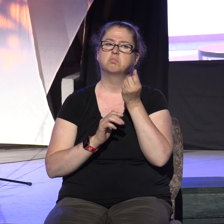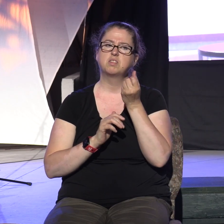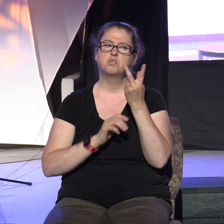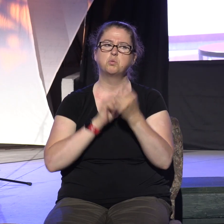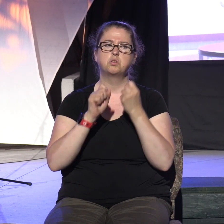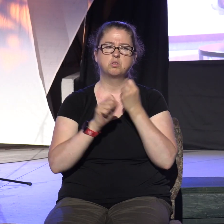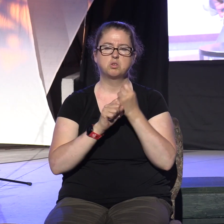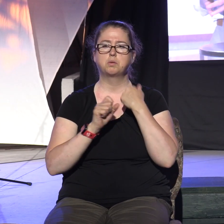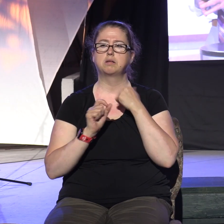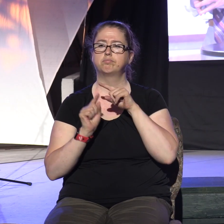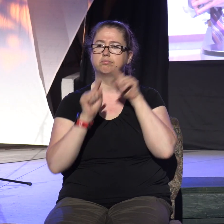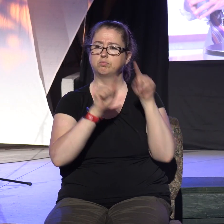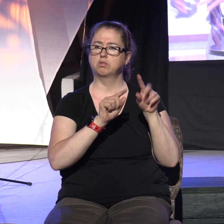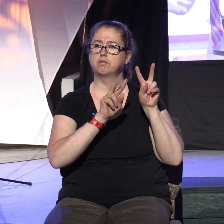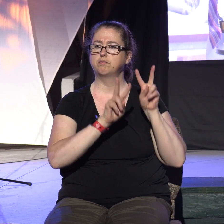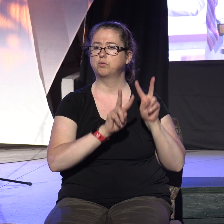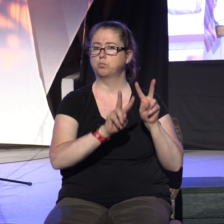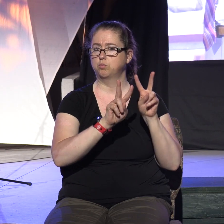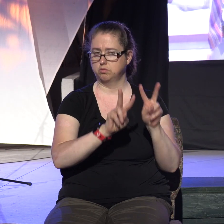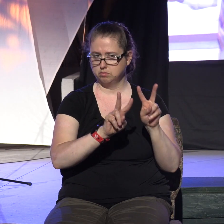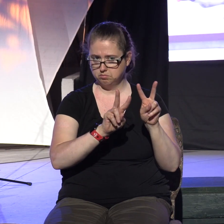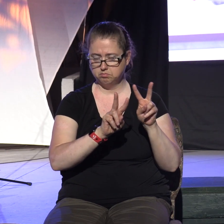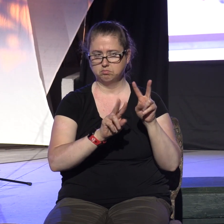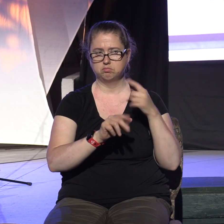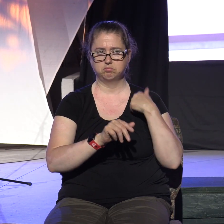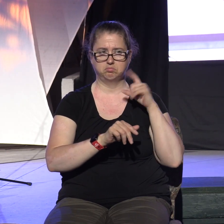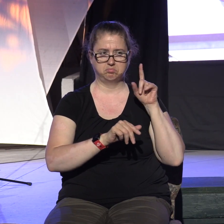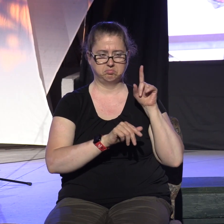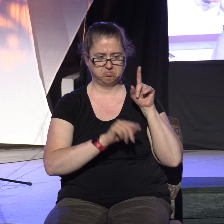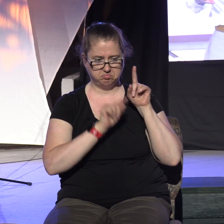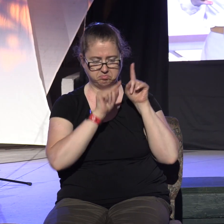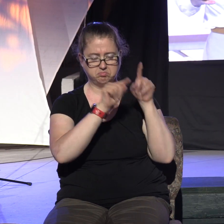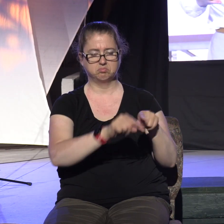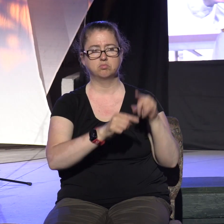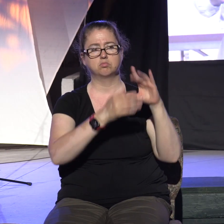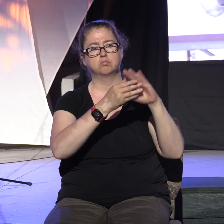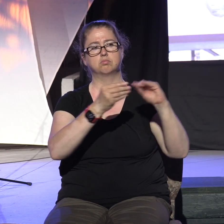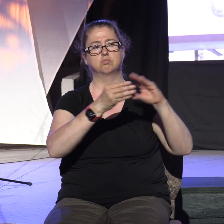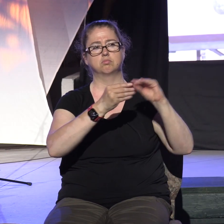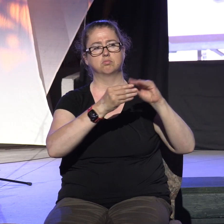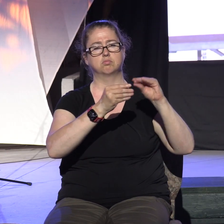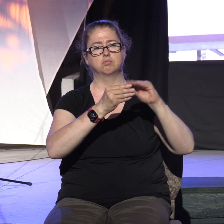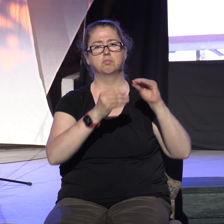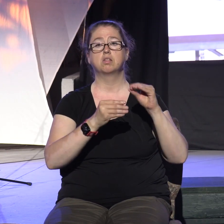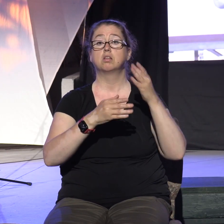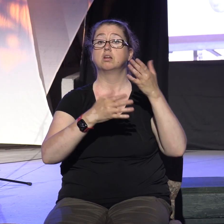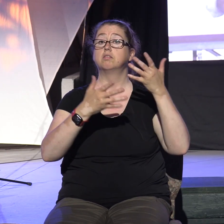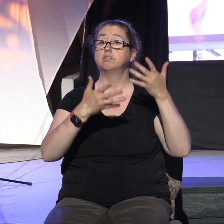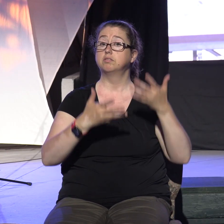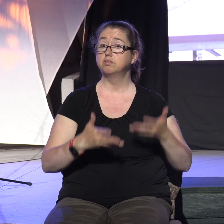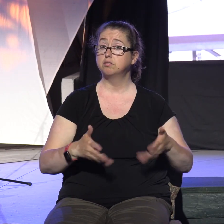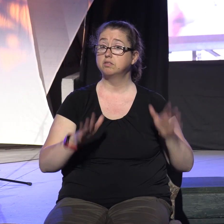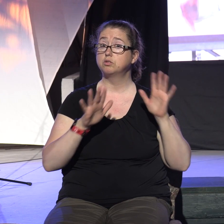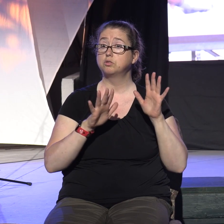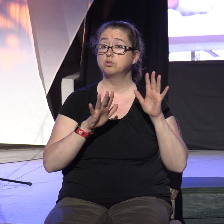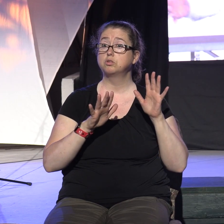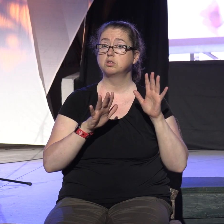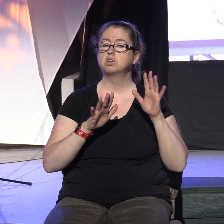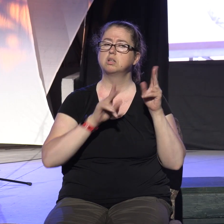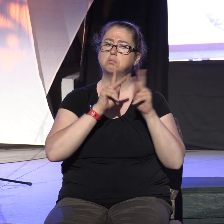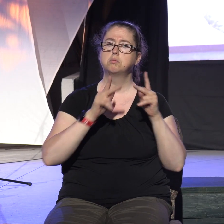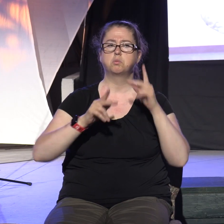everybody passed by the open casket. And the last person in line was this woman's husband. She had been married to him